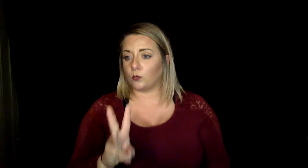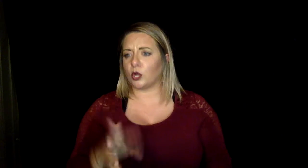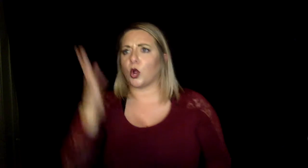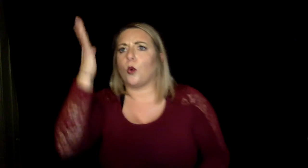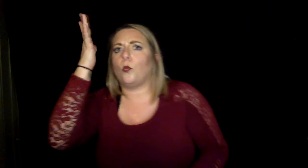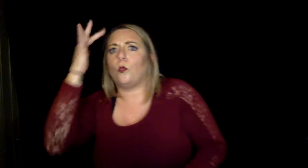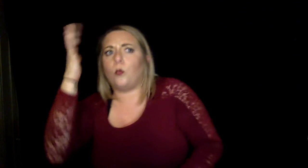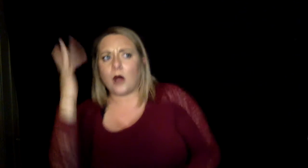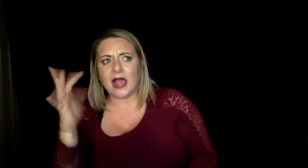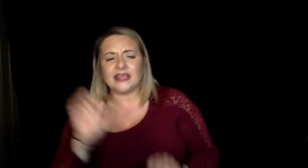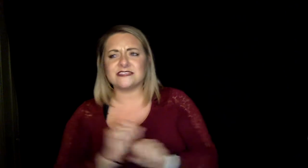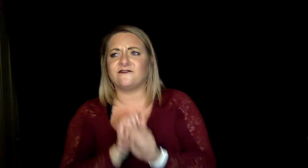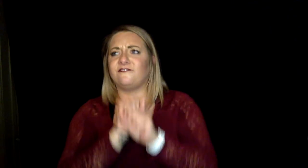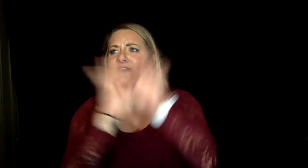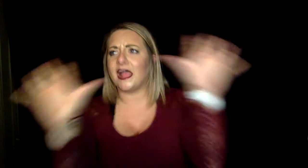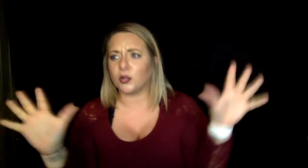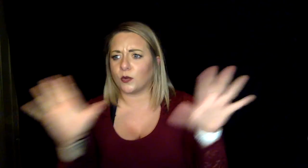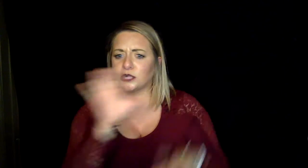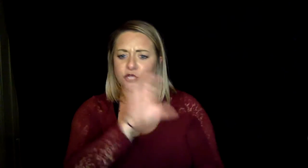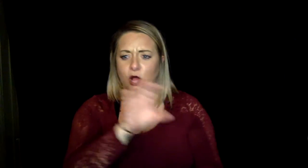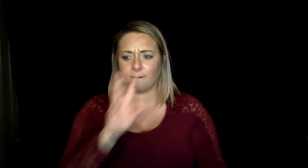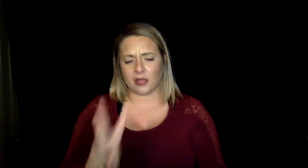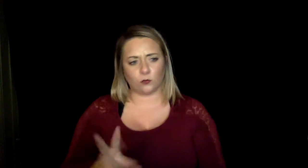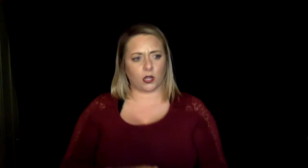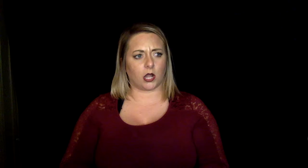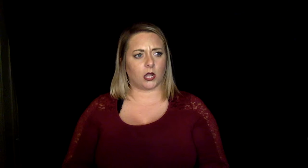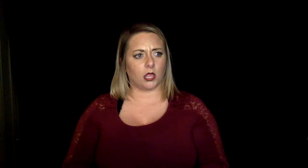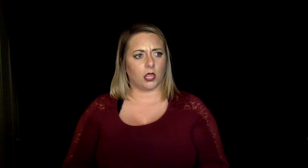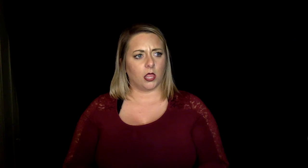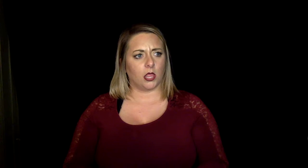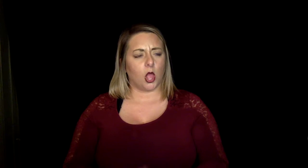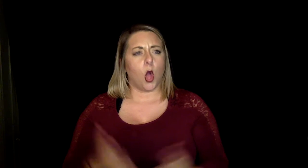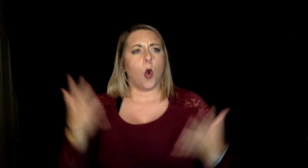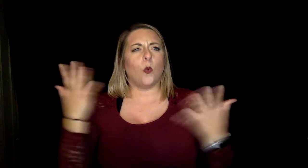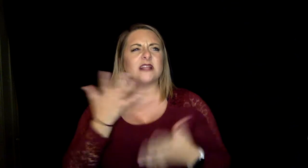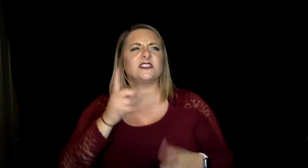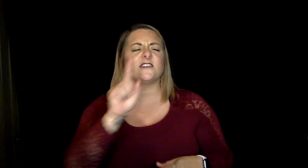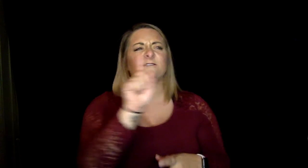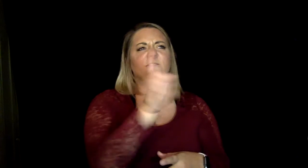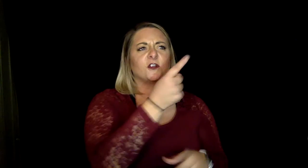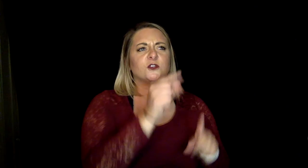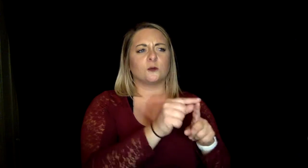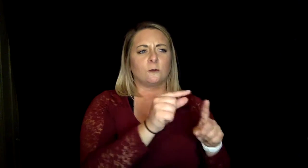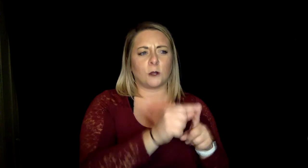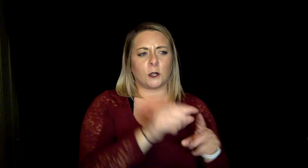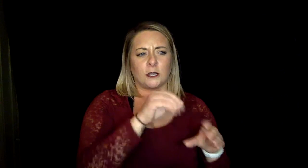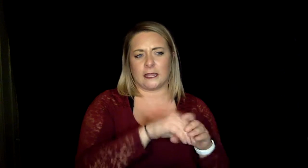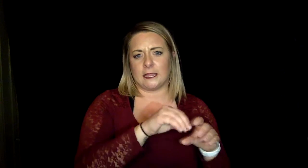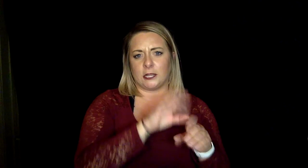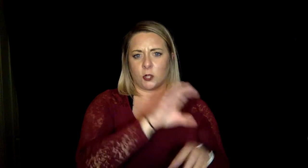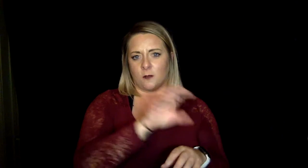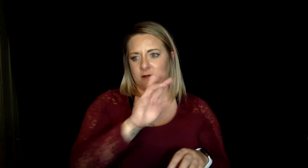word. Why is fireworks a compound word? What's the first word in compound